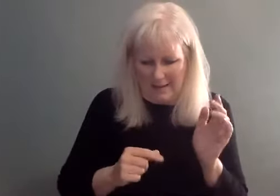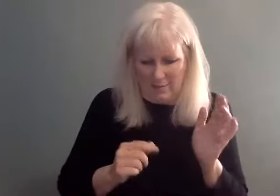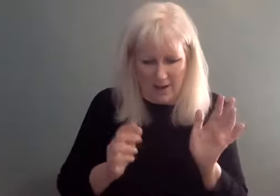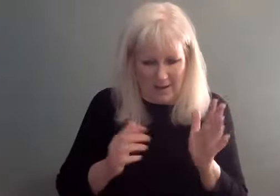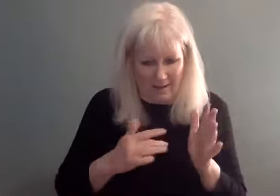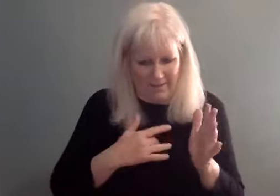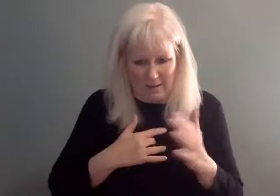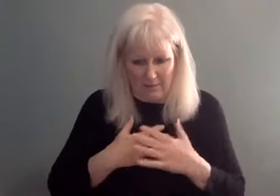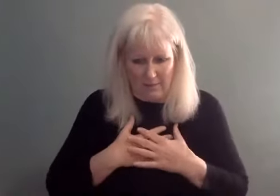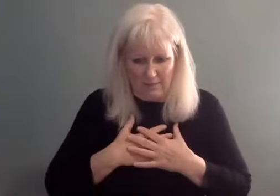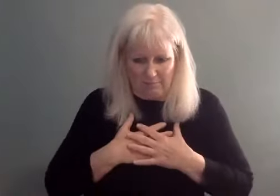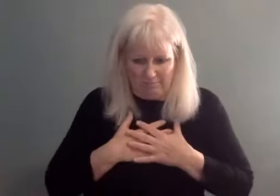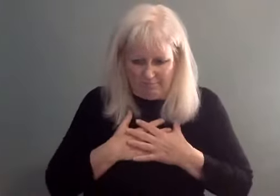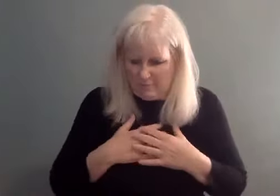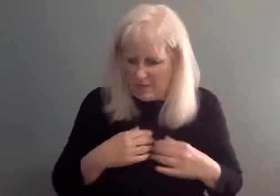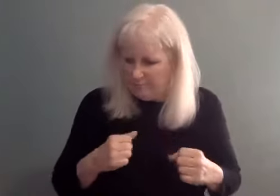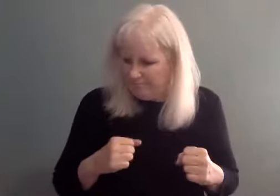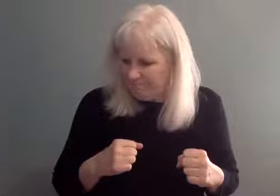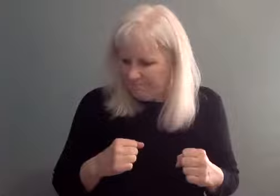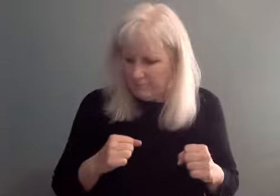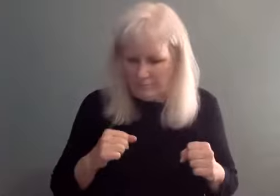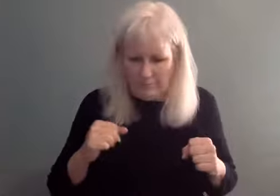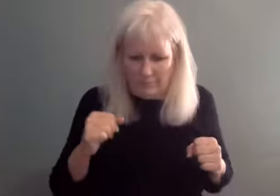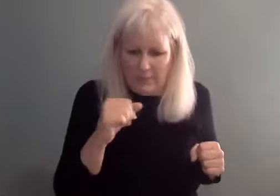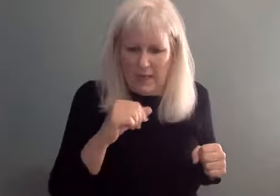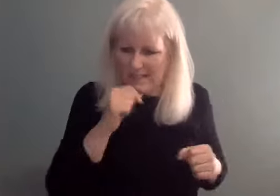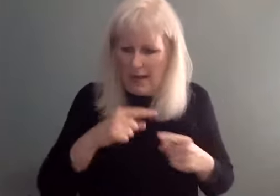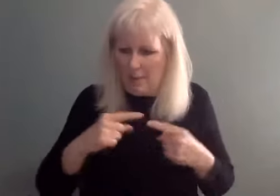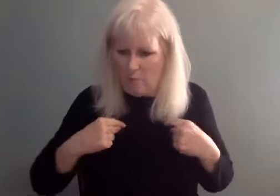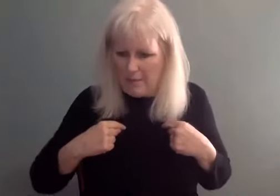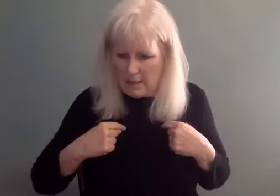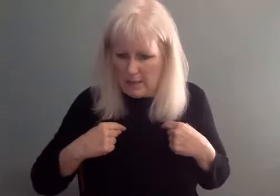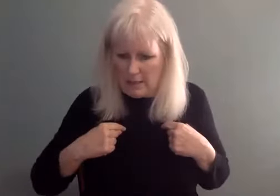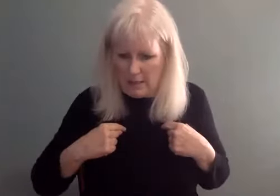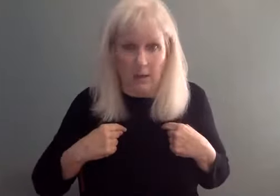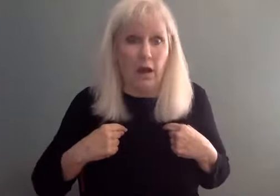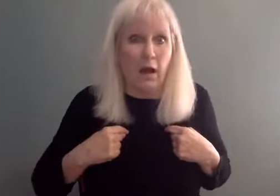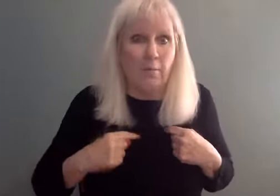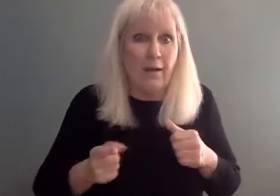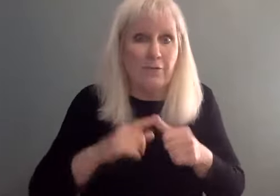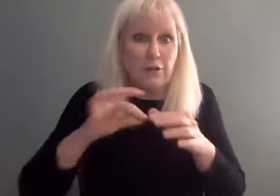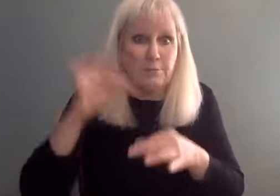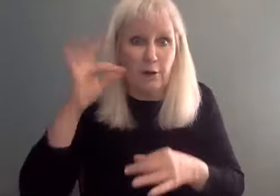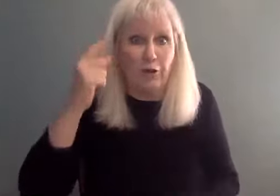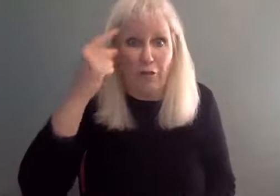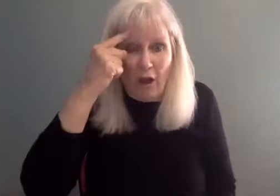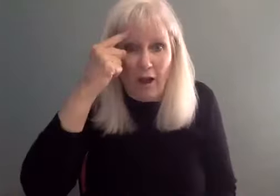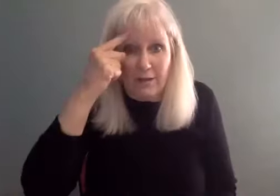my back, that it's not about me, which was my first spiritual thought that I didn't even know was a spiritual